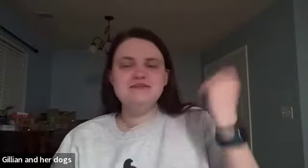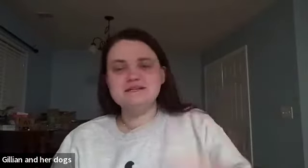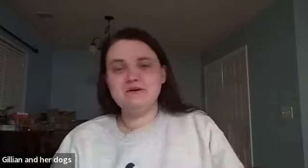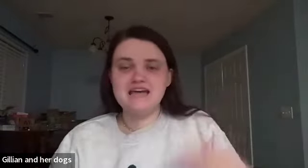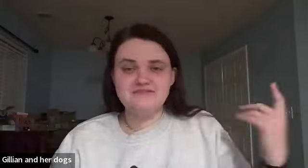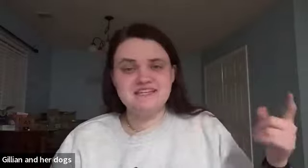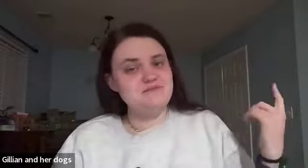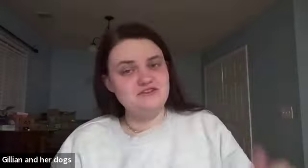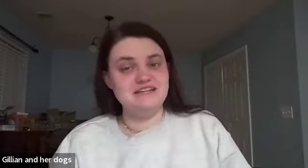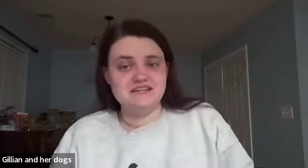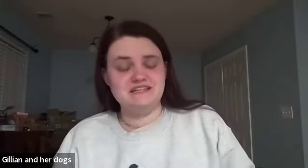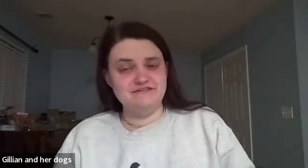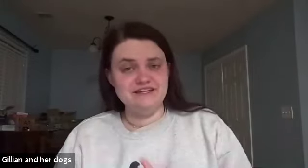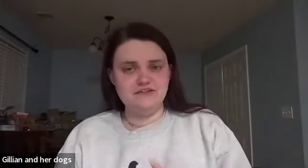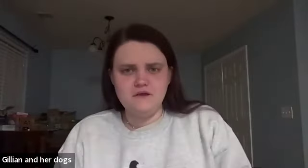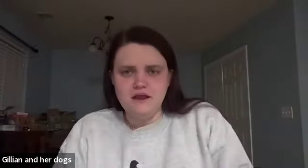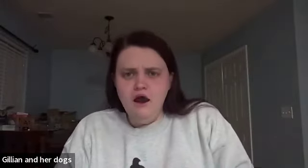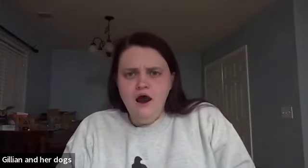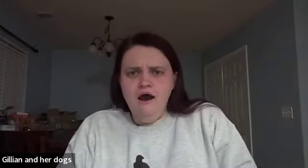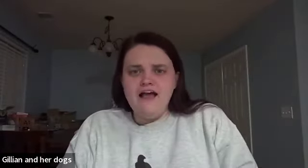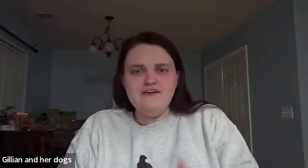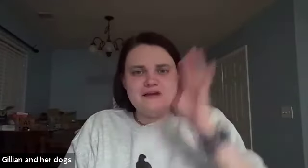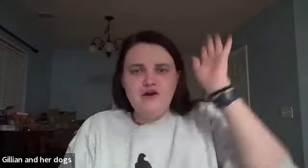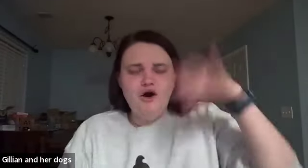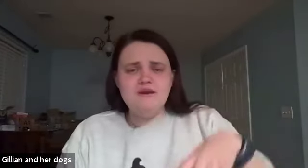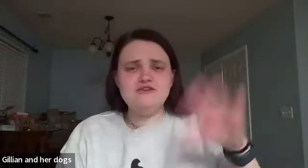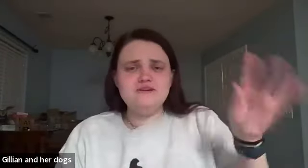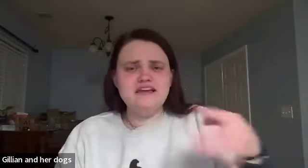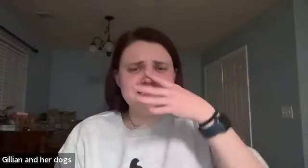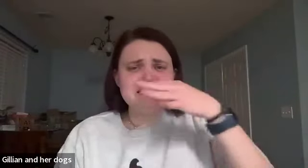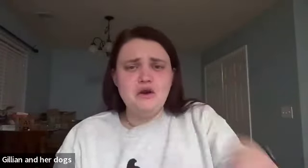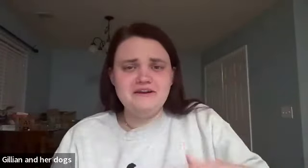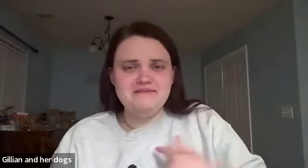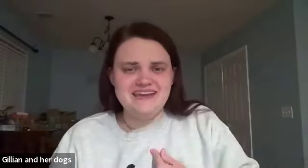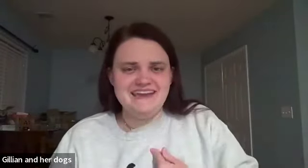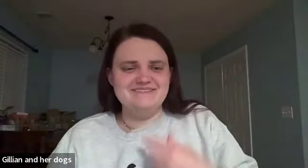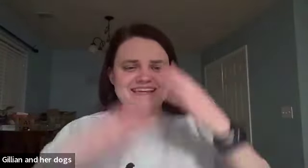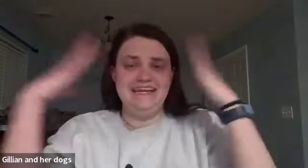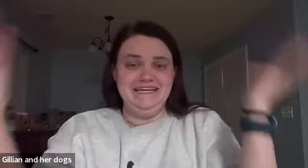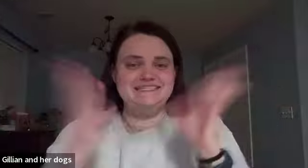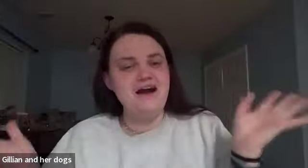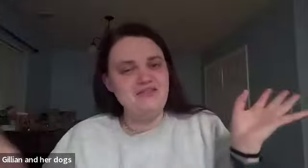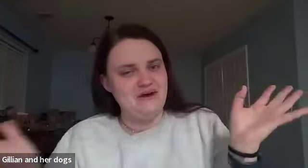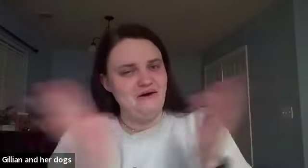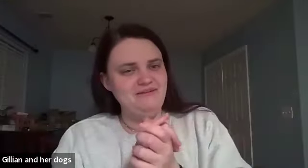the best part is half the time the other kid does get offended. They're like, oh, and they'll like call me and they'll be like, he's ignoring me. And I was like, he's not though.